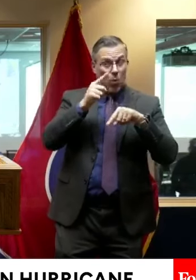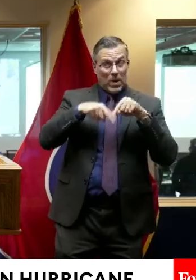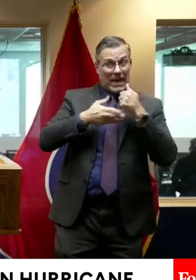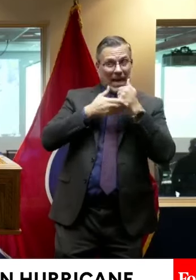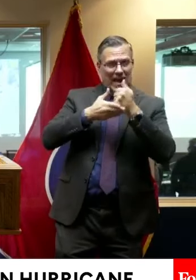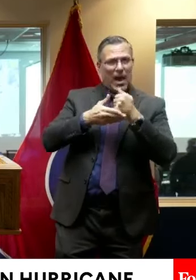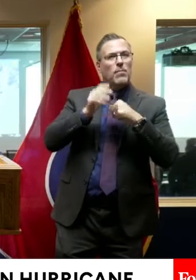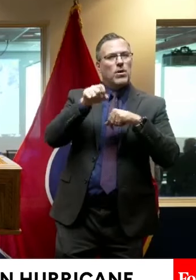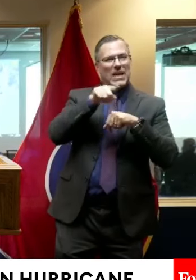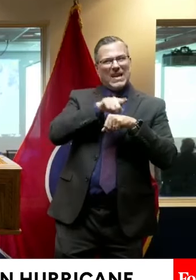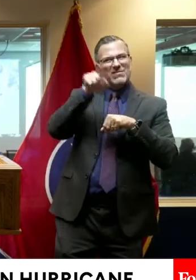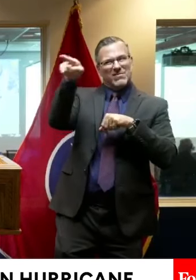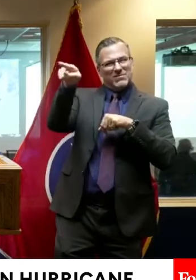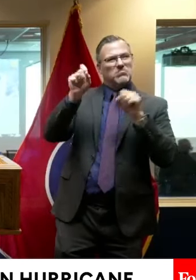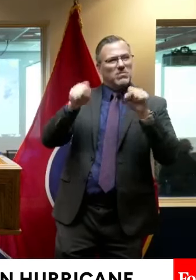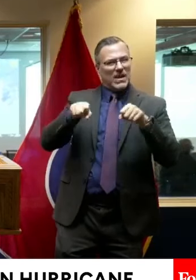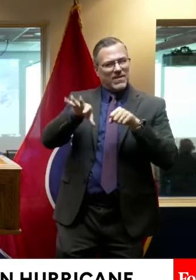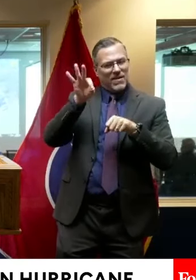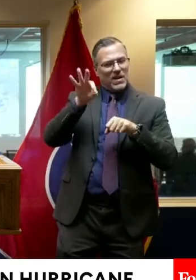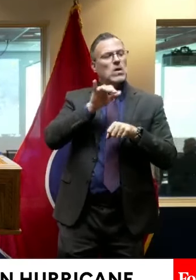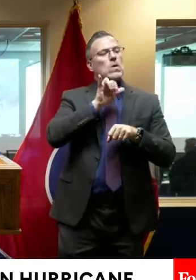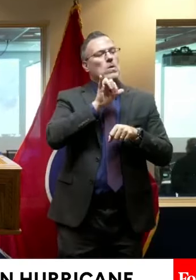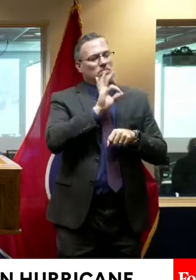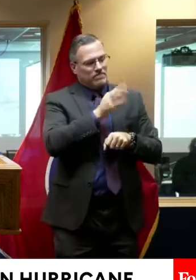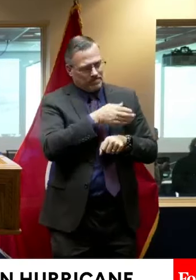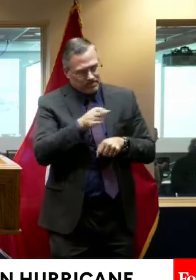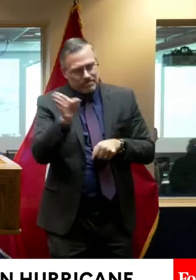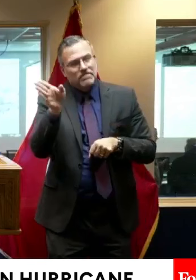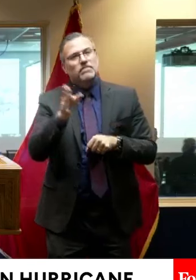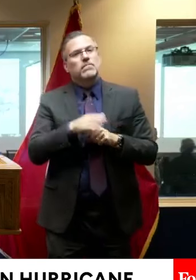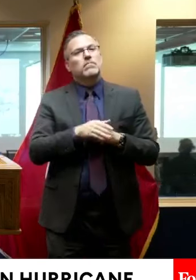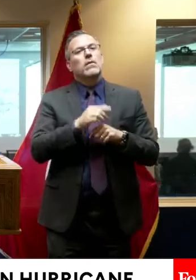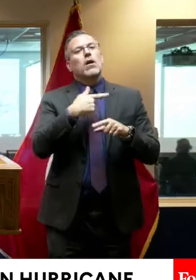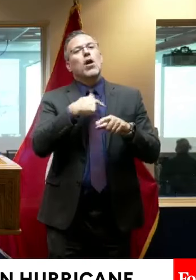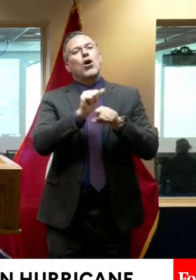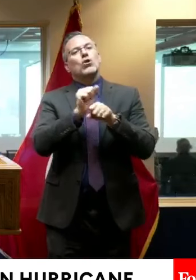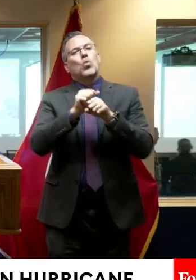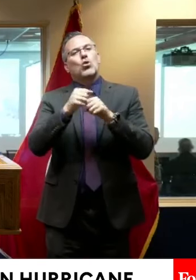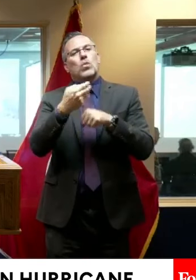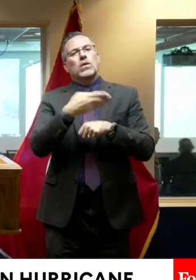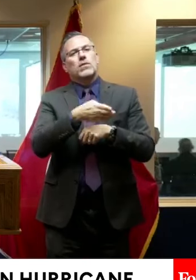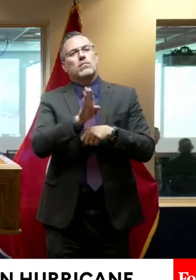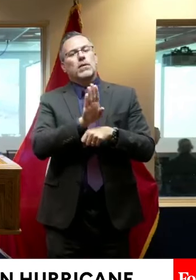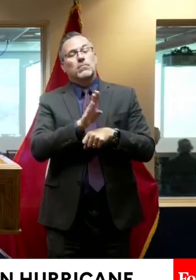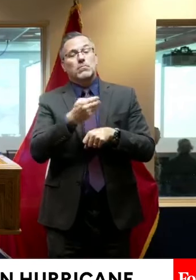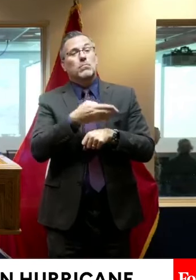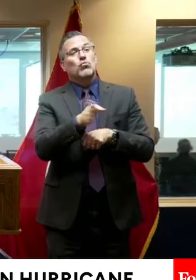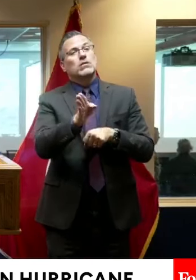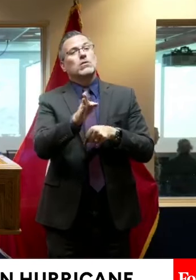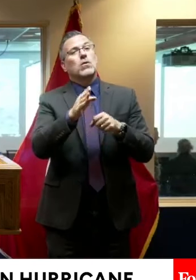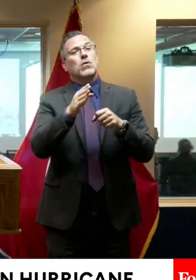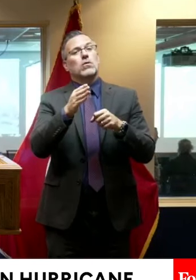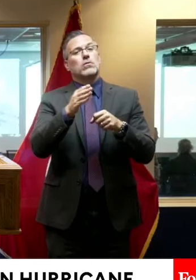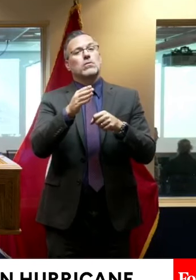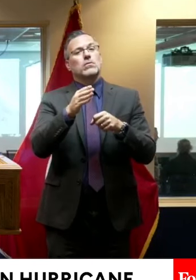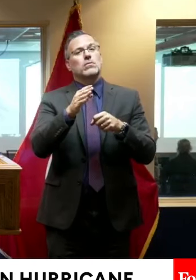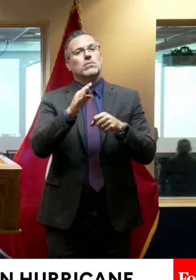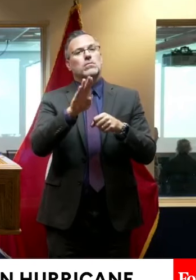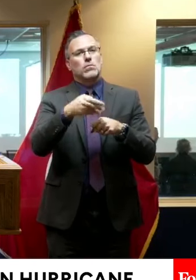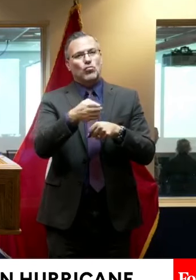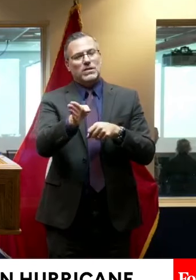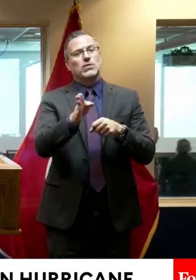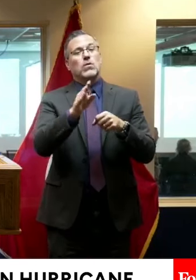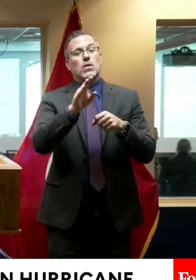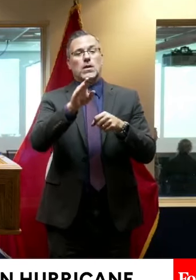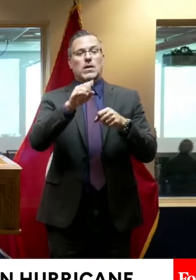East Tennessee Disaster Response Center in cooperation with the Bristol Motor Speedway. This is I've been there and visited.